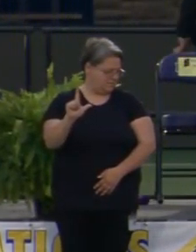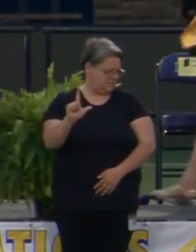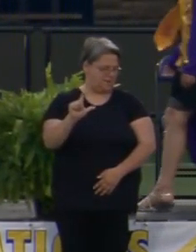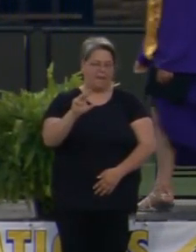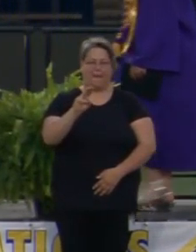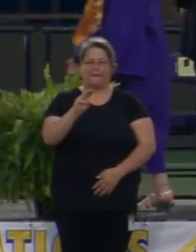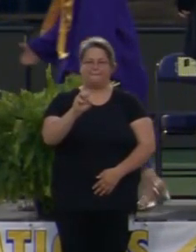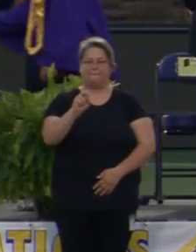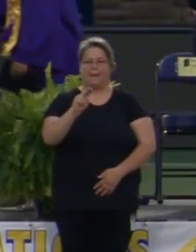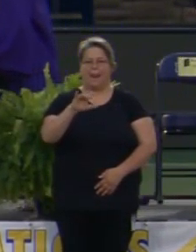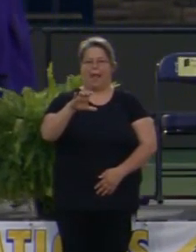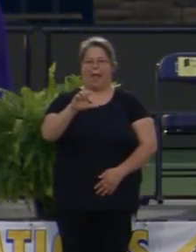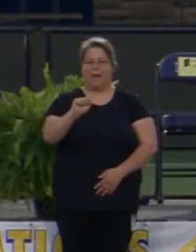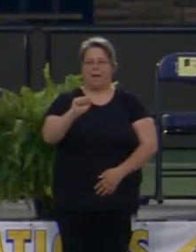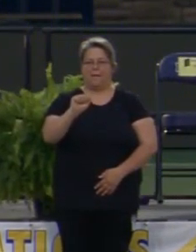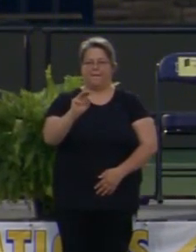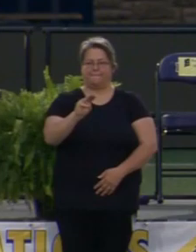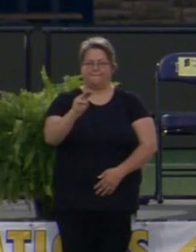Monica Mack.